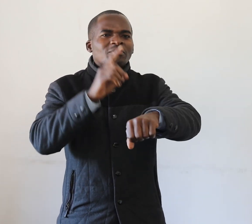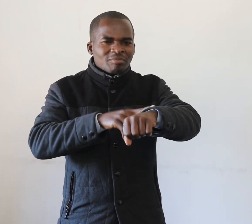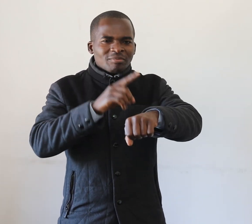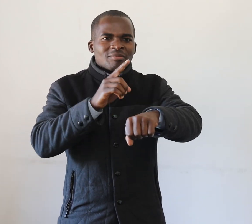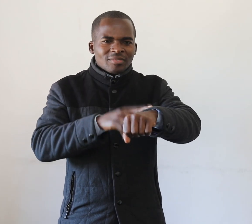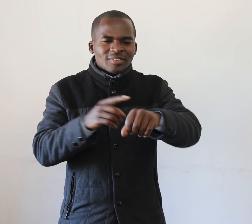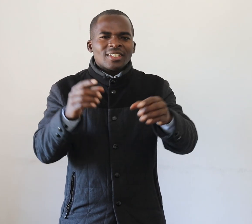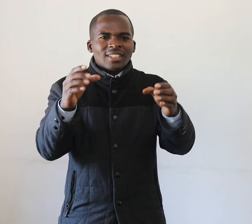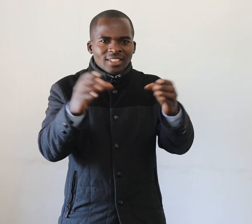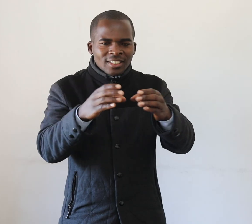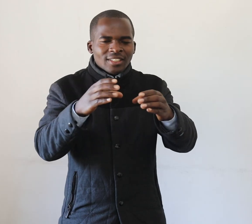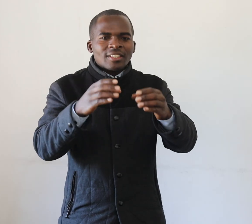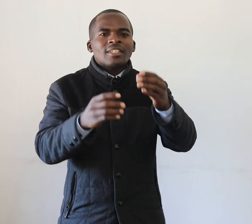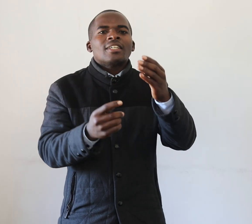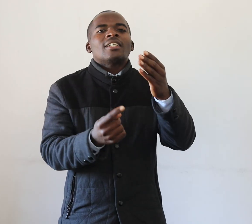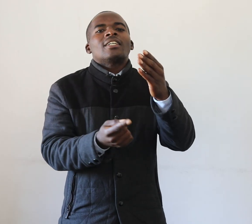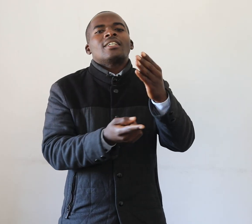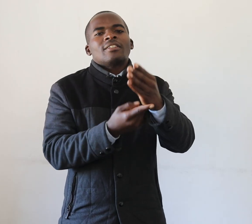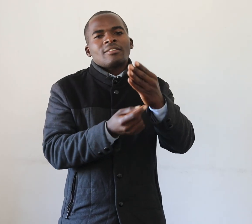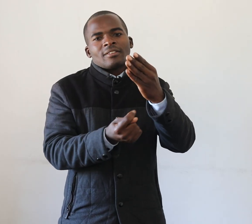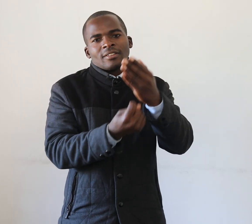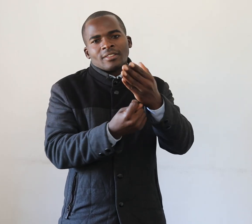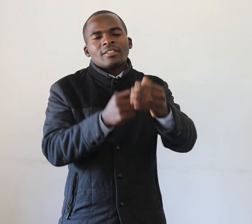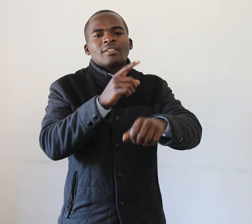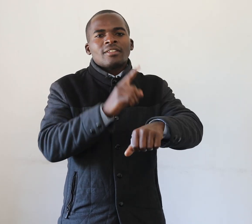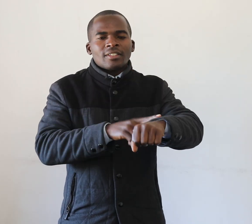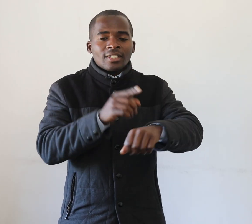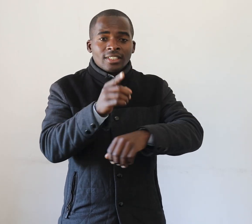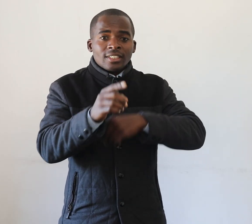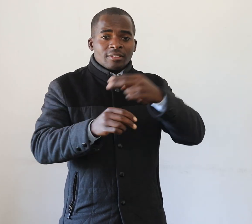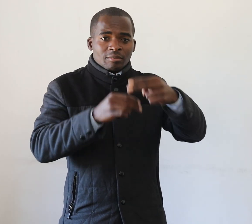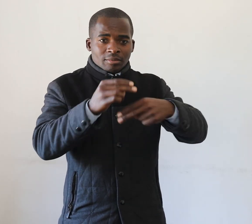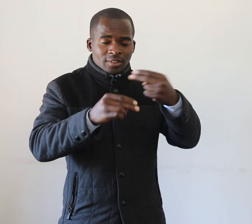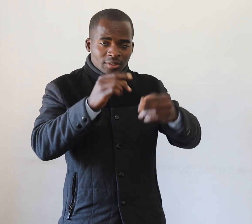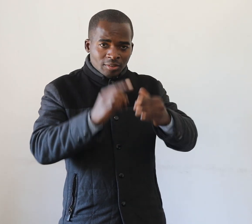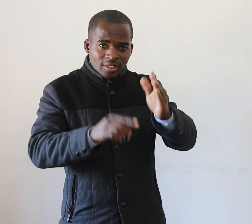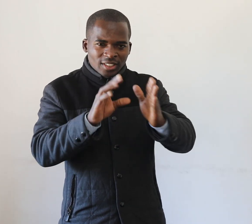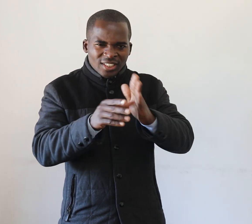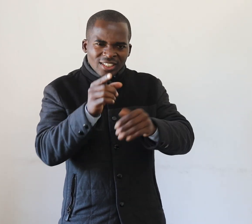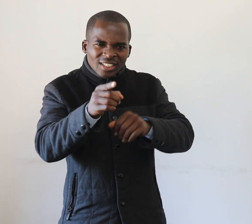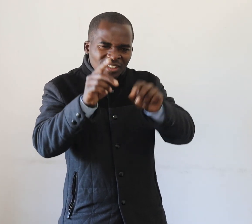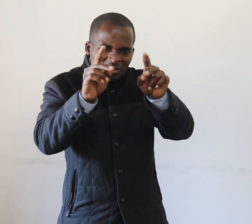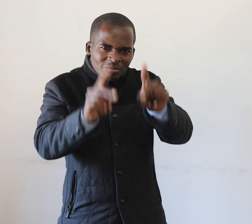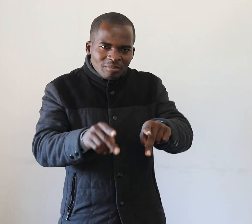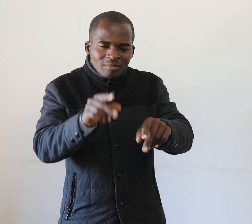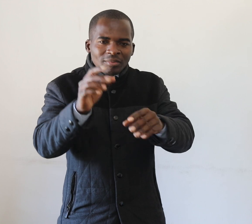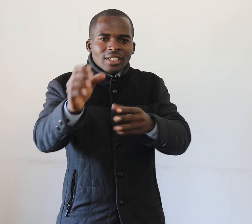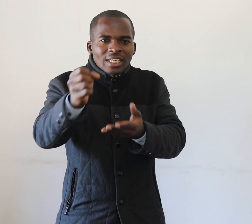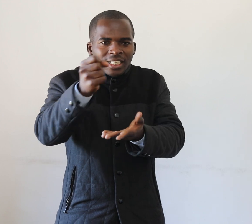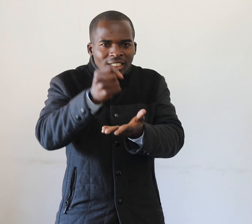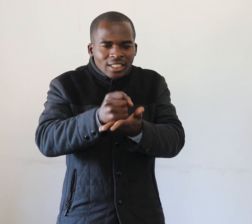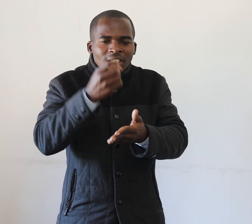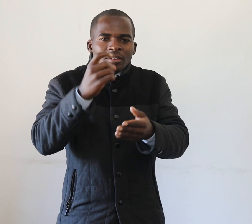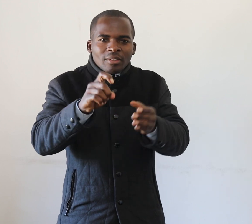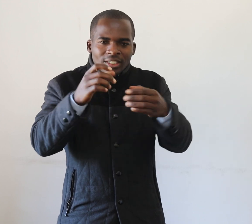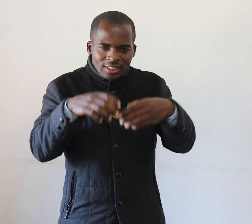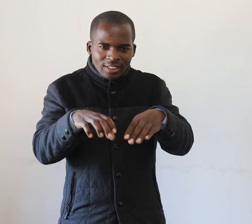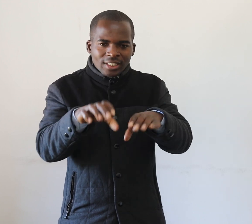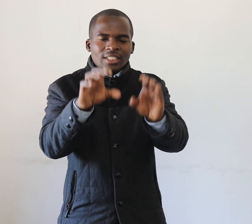council's term. This means that the person chosen must continue to fall within